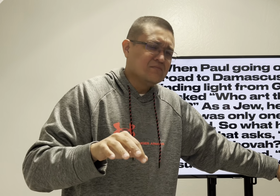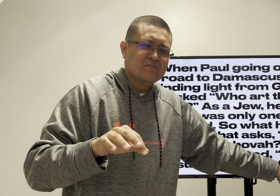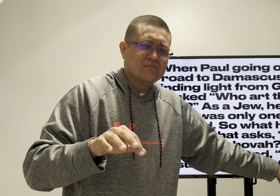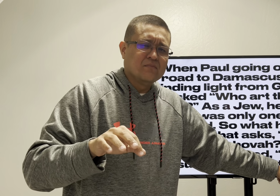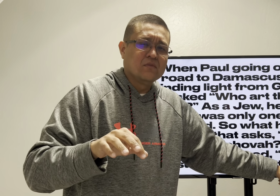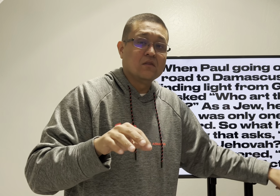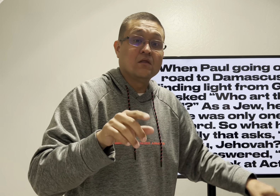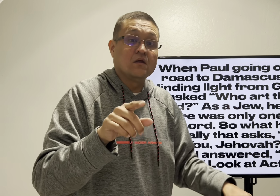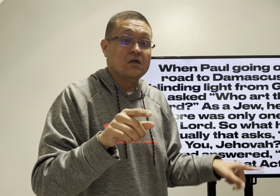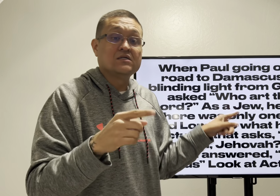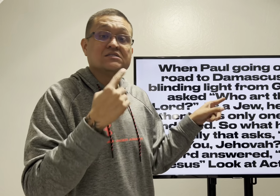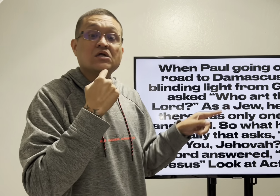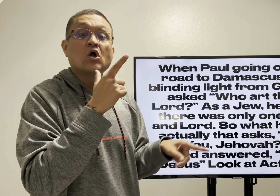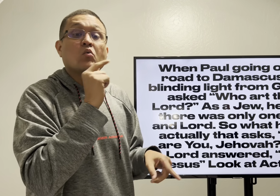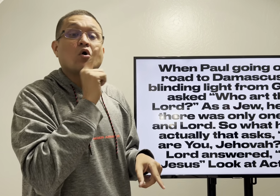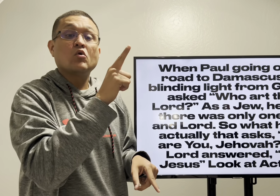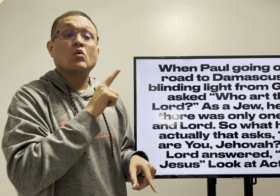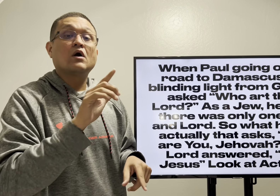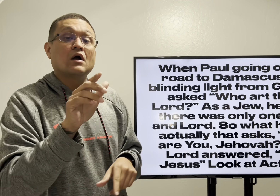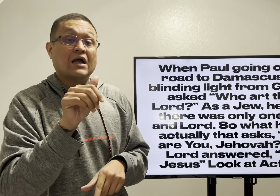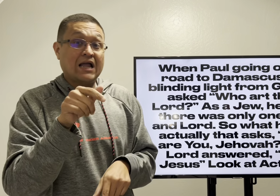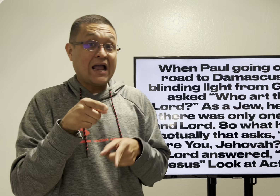Acts chapter 9, verse 5 is where this comes from.